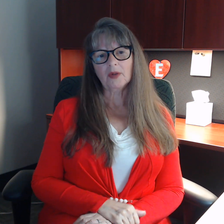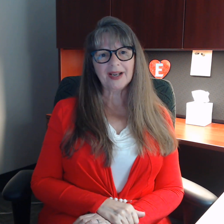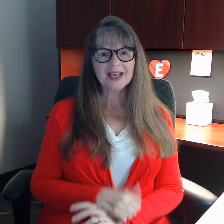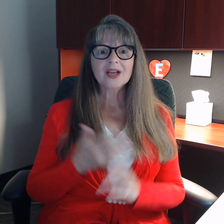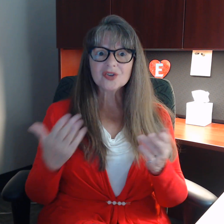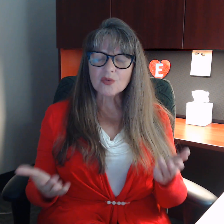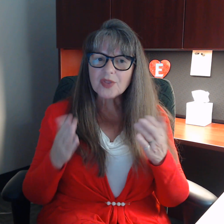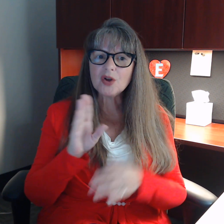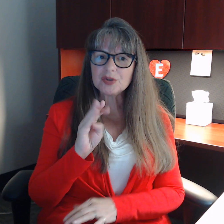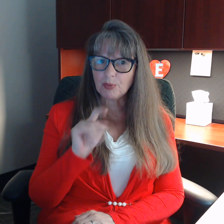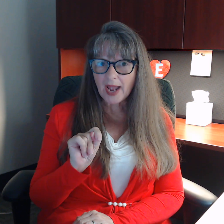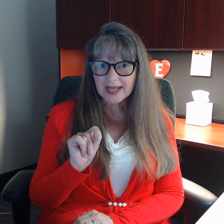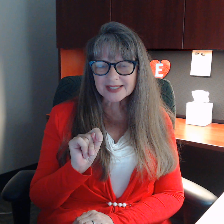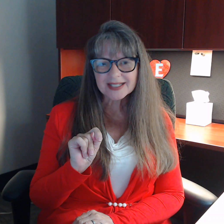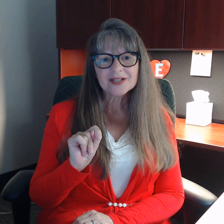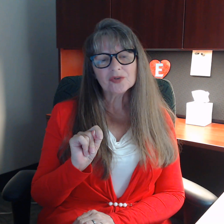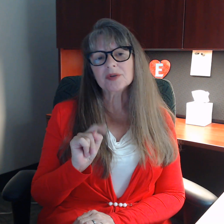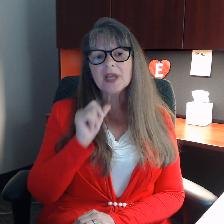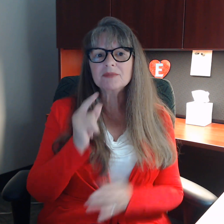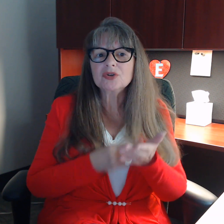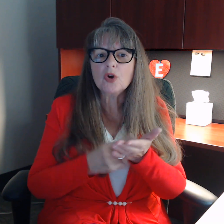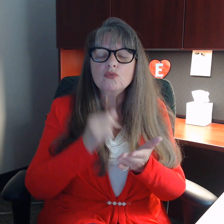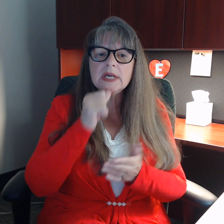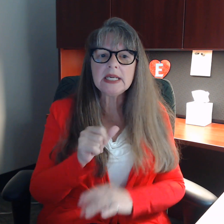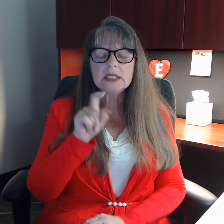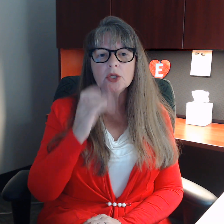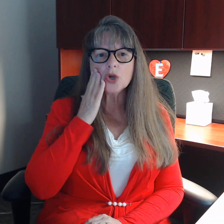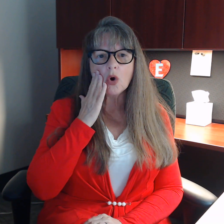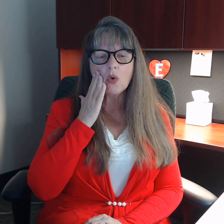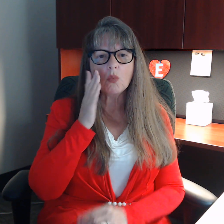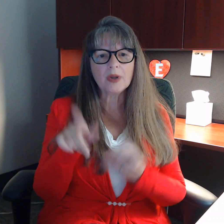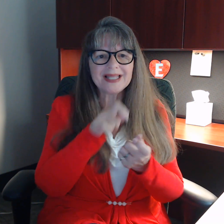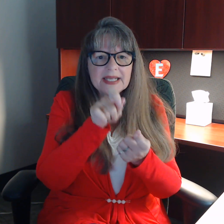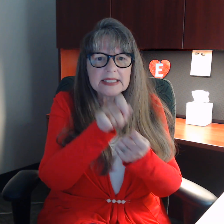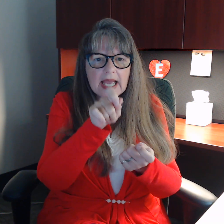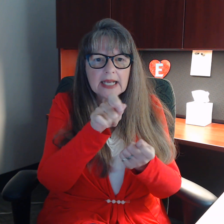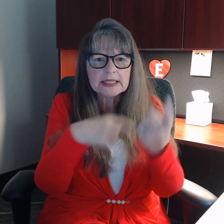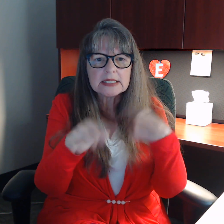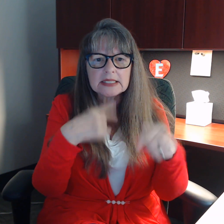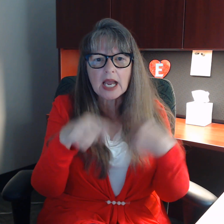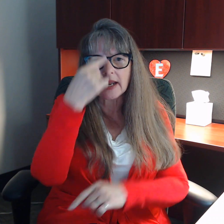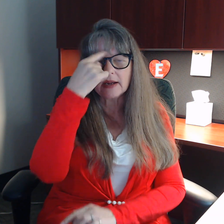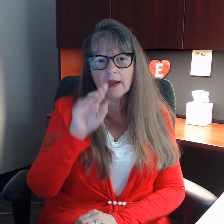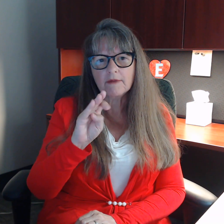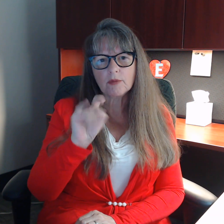Right? So that's a brat. So sometimes you don't need to know what's that exact sign for